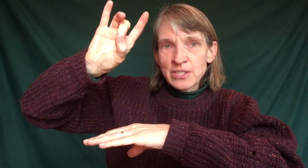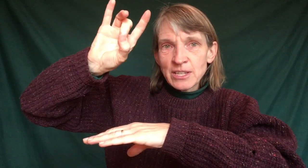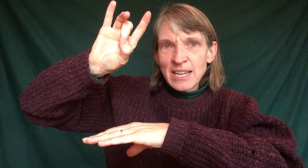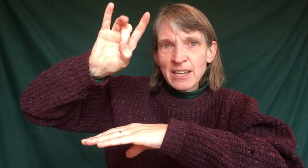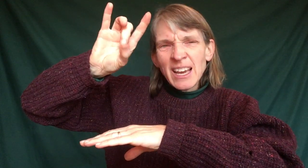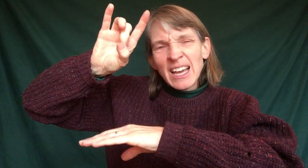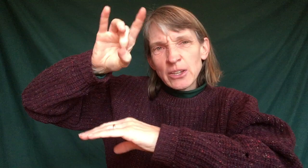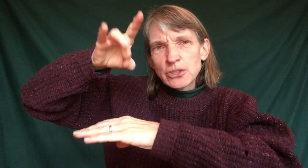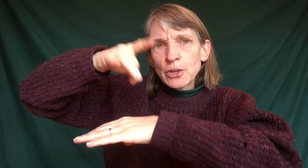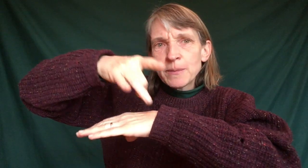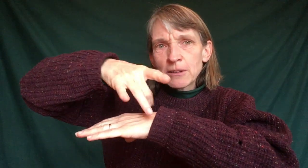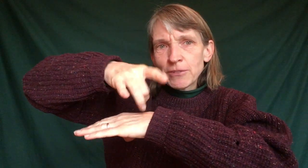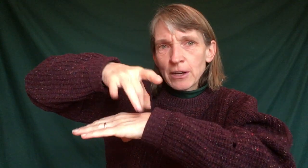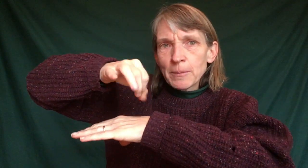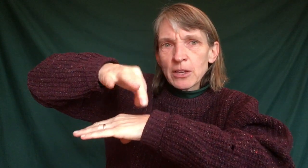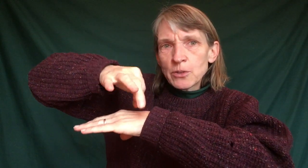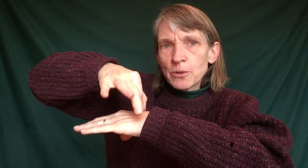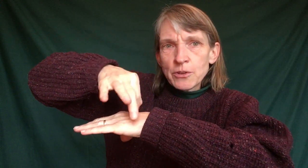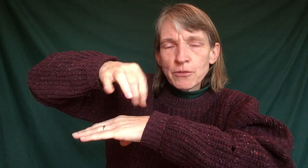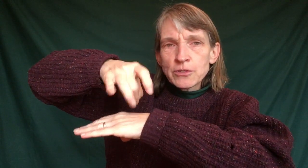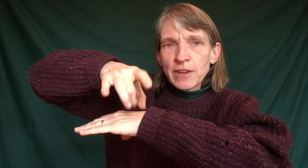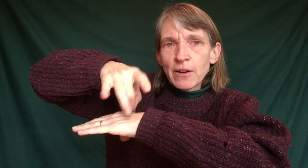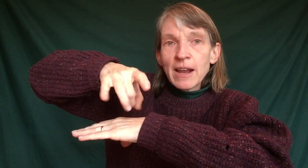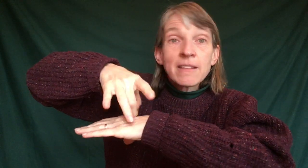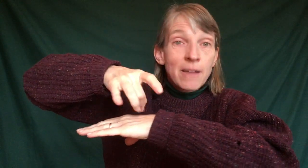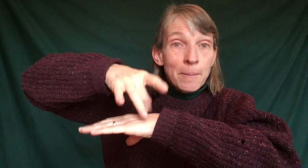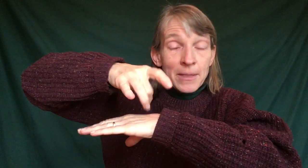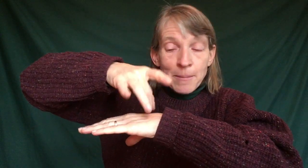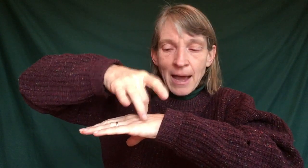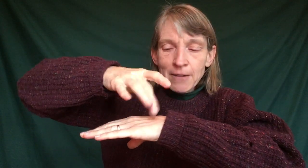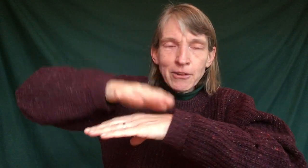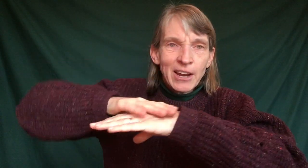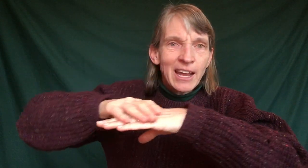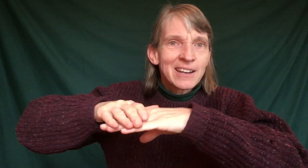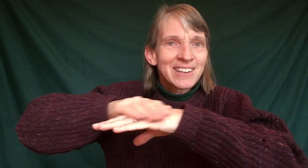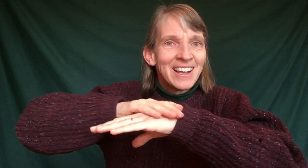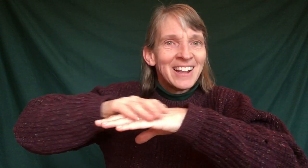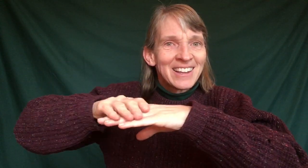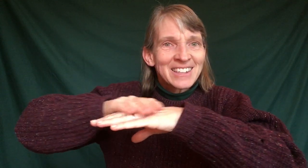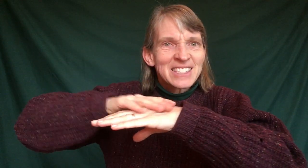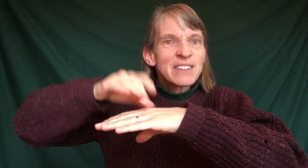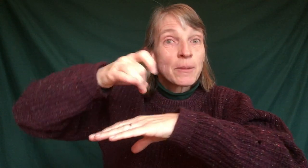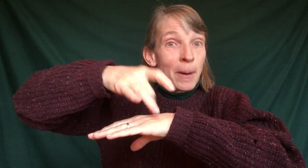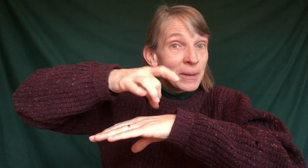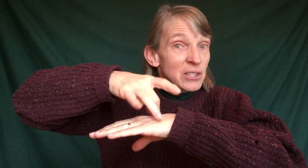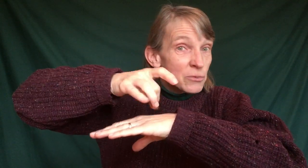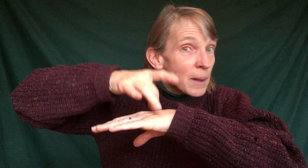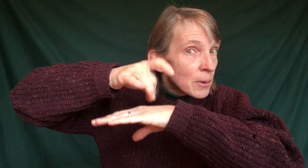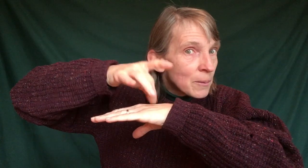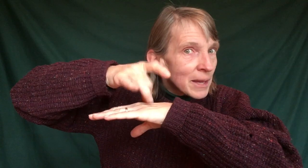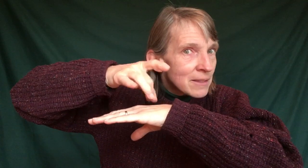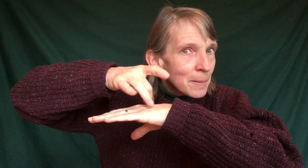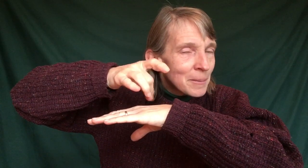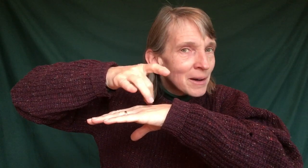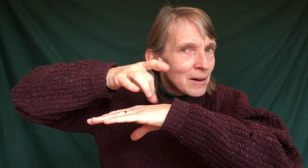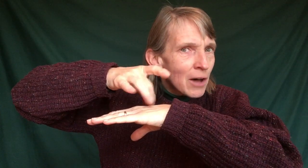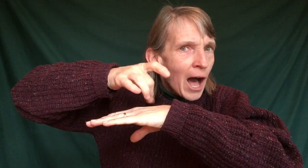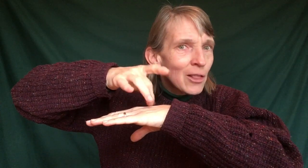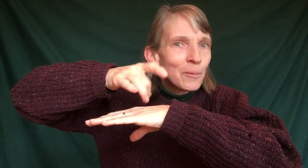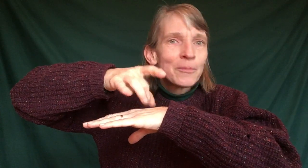you take usually your middle finger, but you could do it with your first finger, and thump on the back of your hand, like to see if the pumpkin is ripe. It will make a hollow